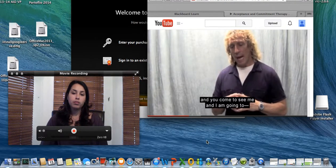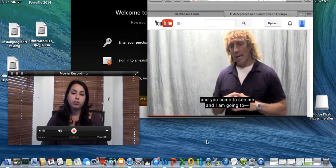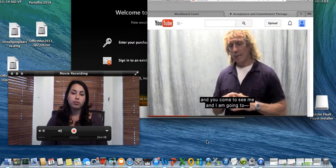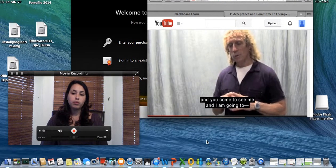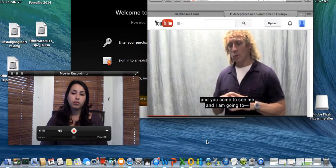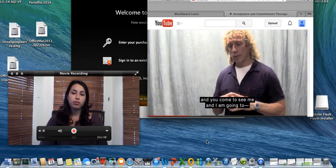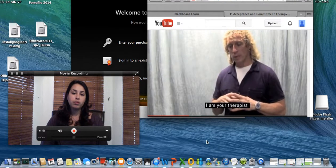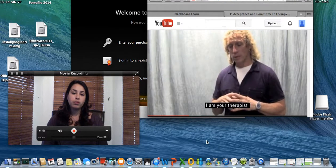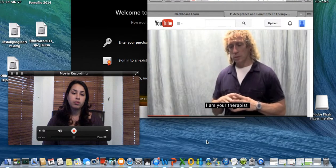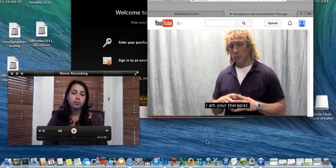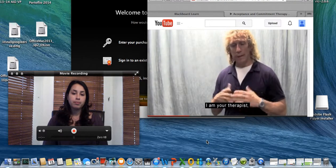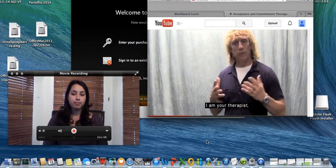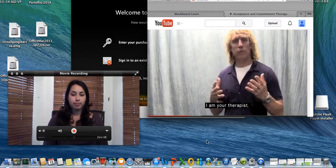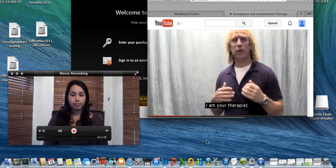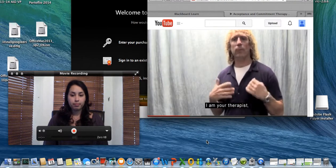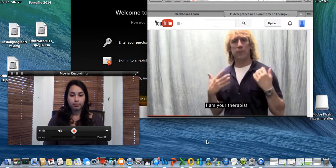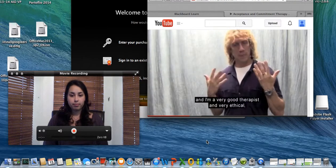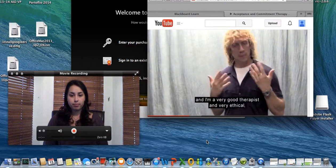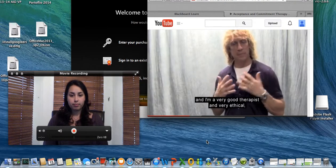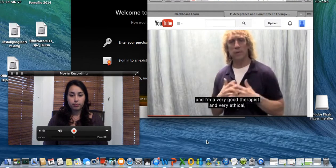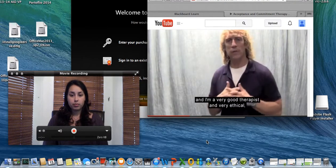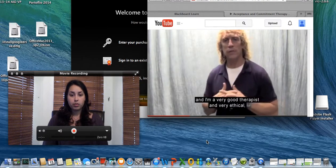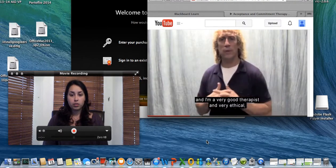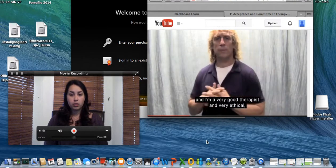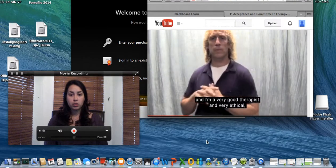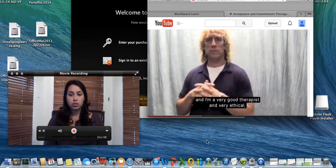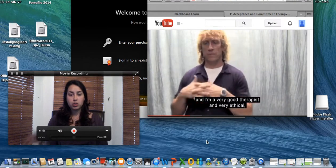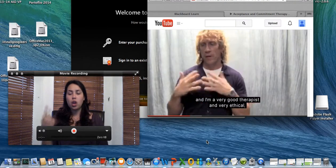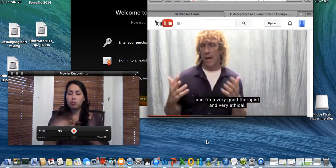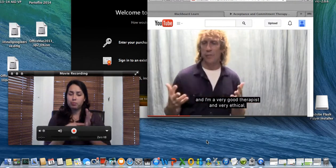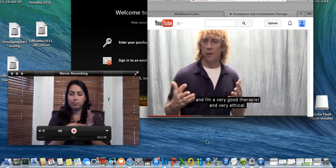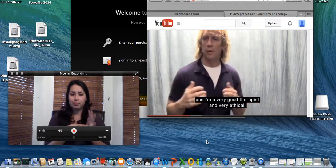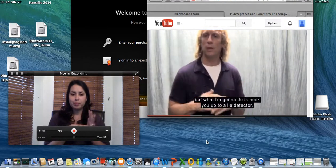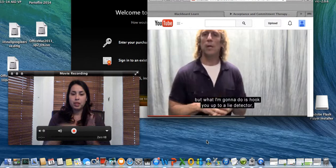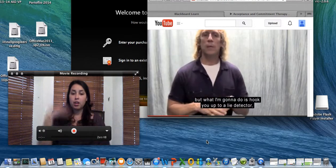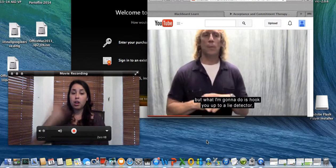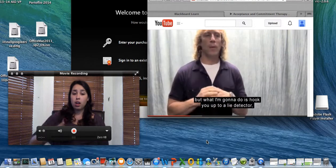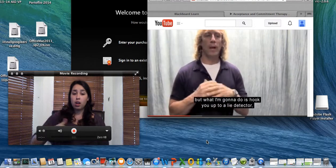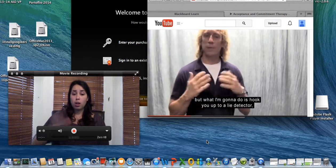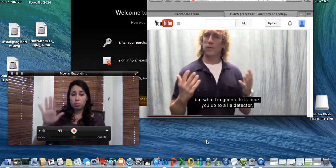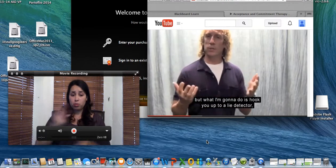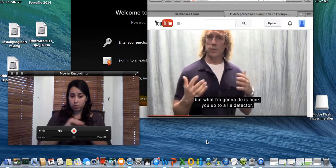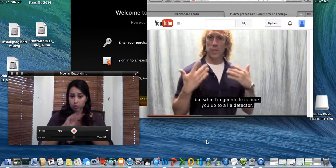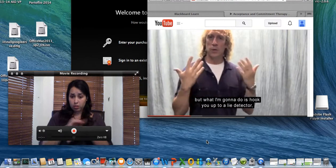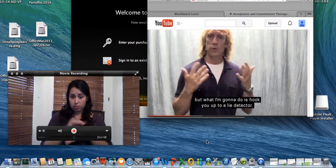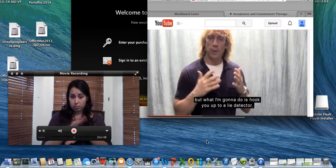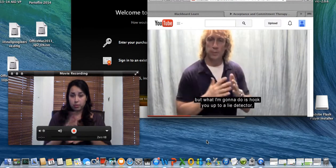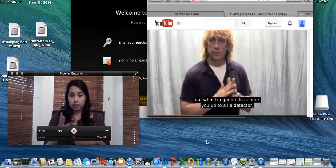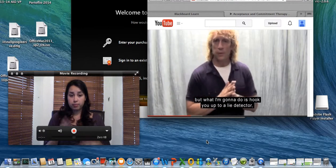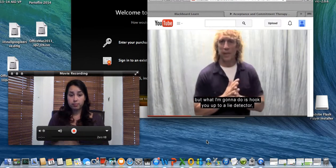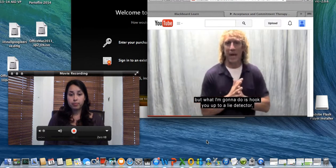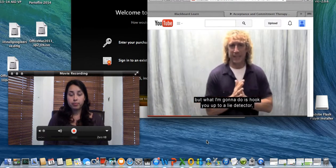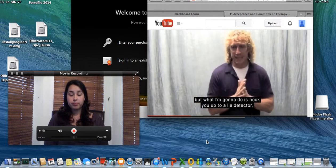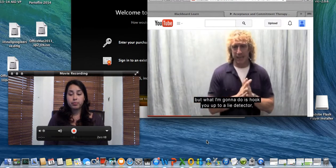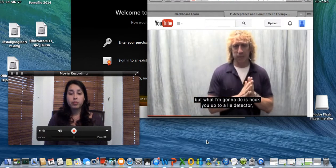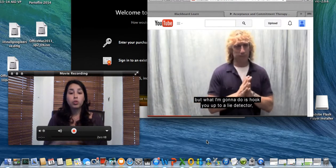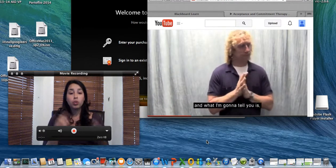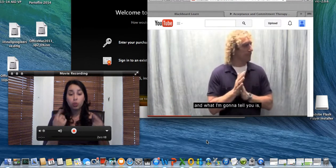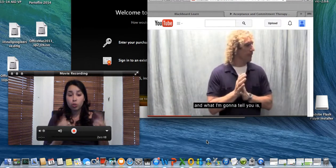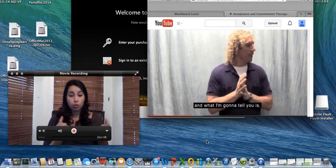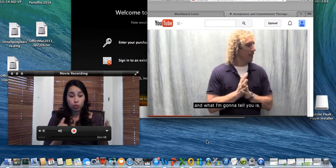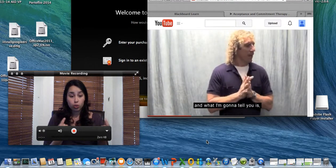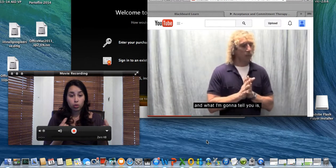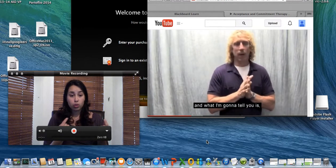And I'm your therapist, and I'm a very good therapist and very ethical, but what I'm going to do is hook you up to a lie